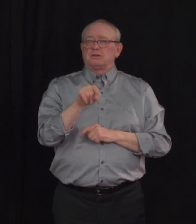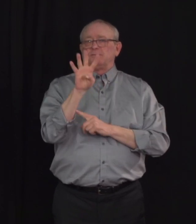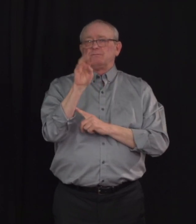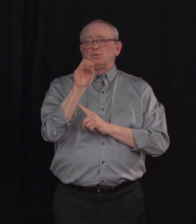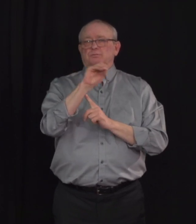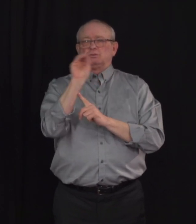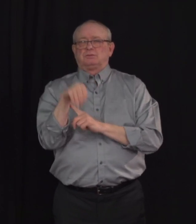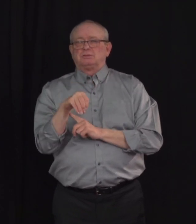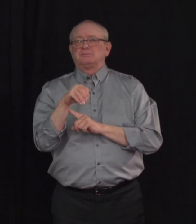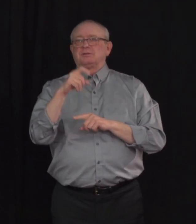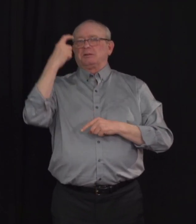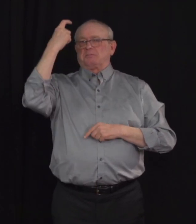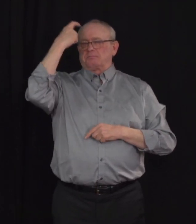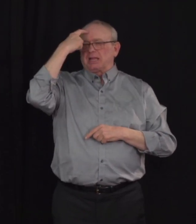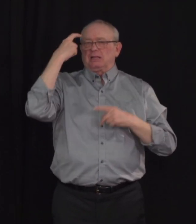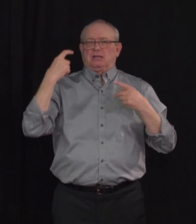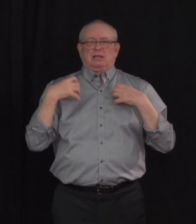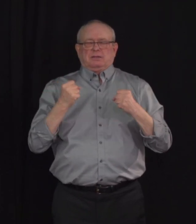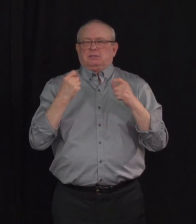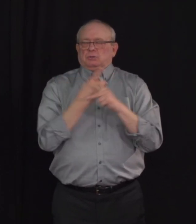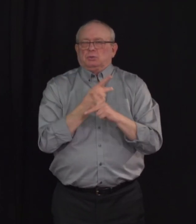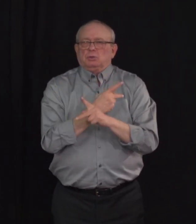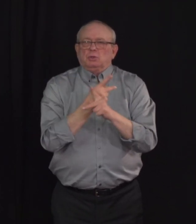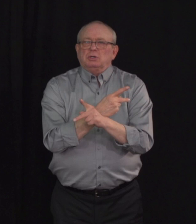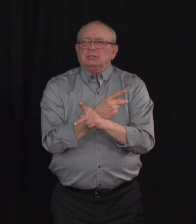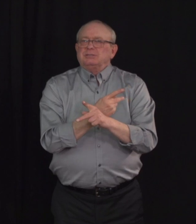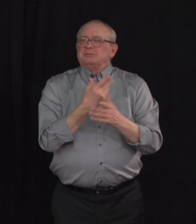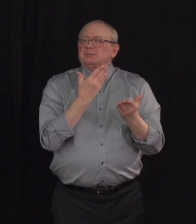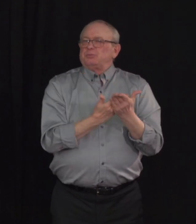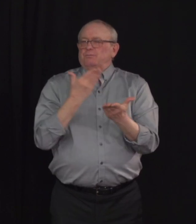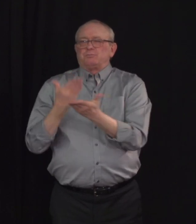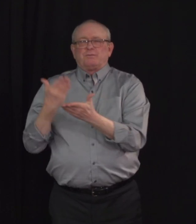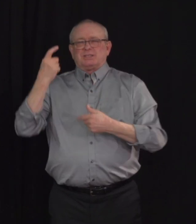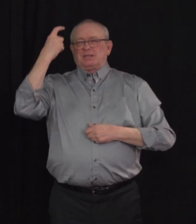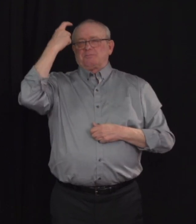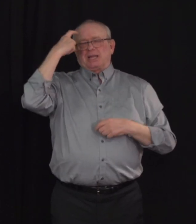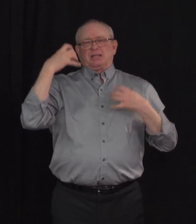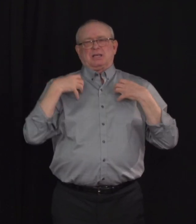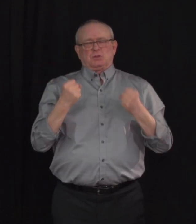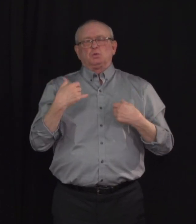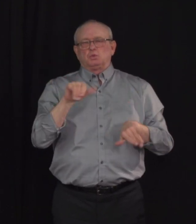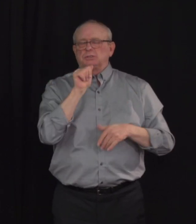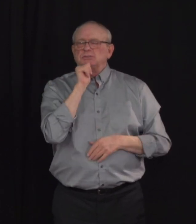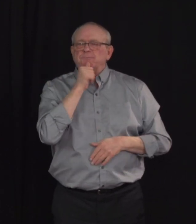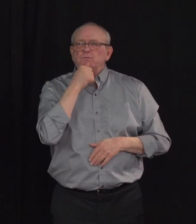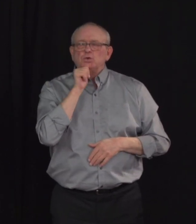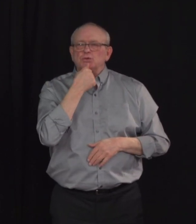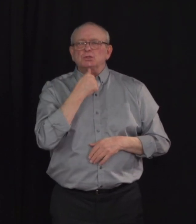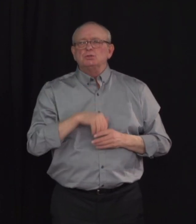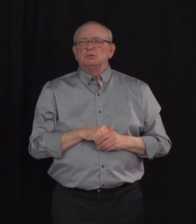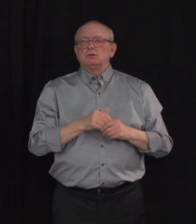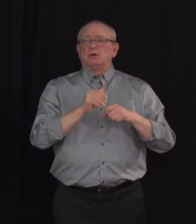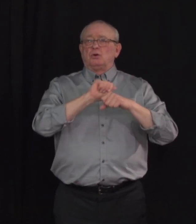the physical aspects of the pandemic are visible, but our mental health can sometimes suffer in silence. It's important to look after